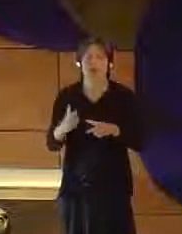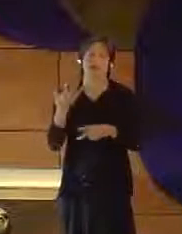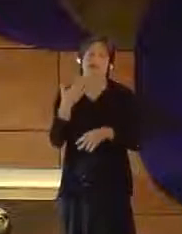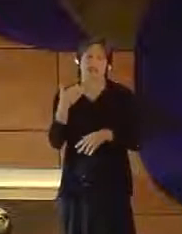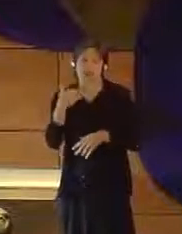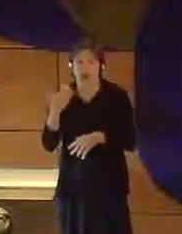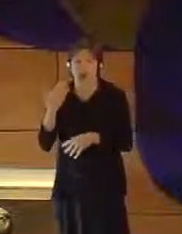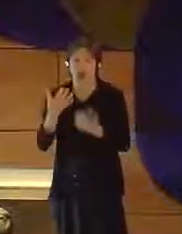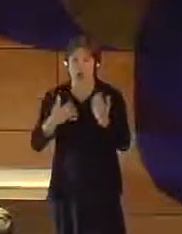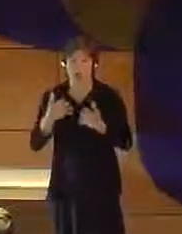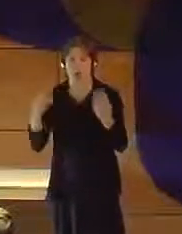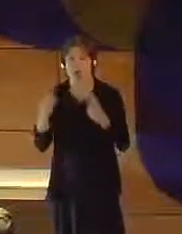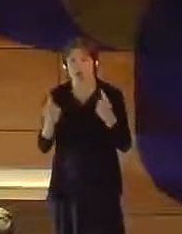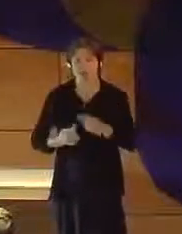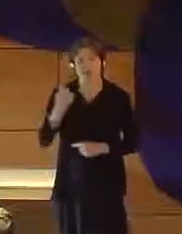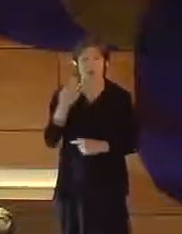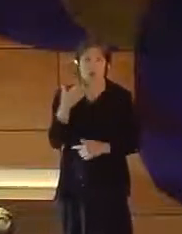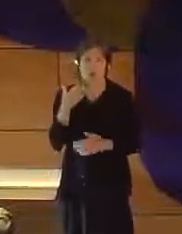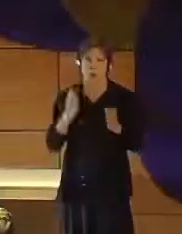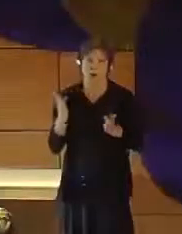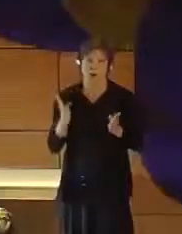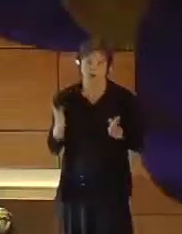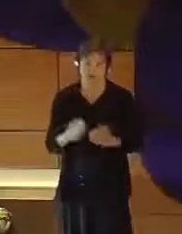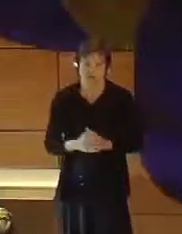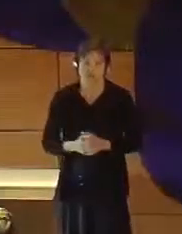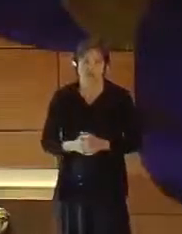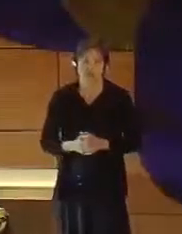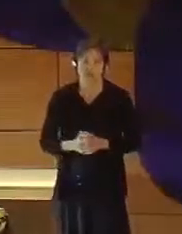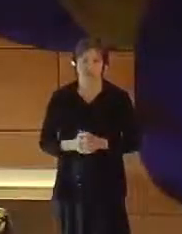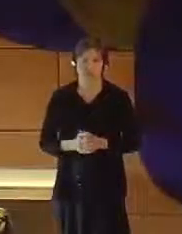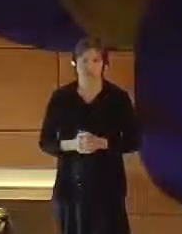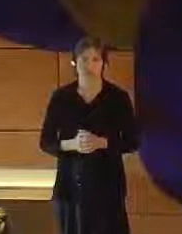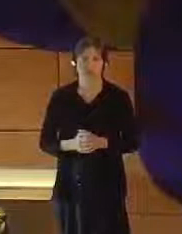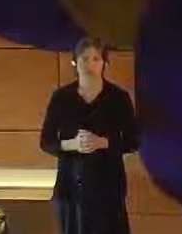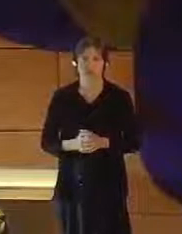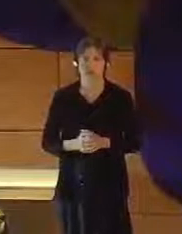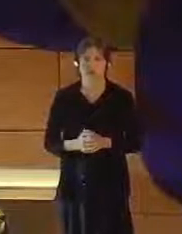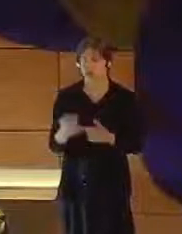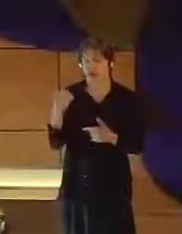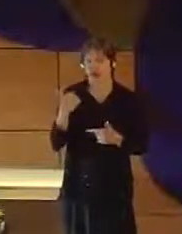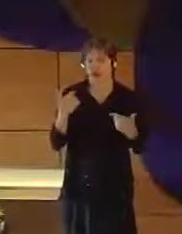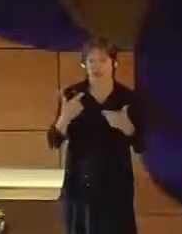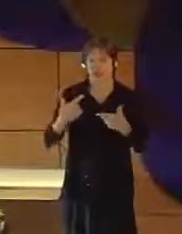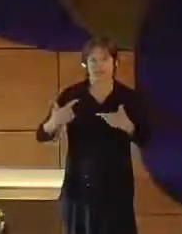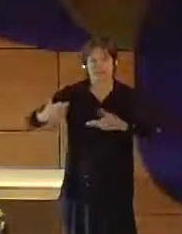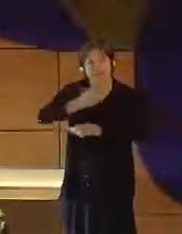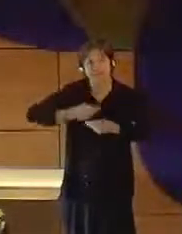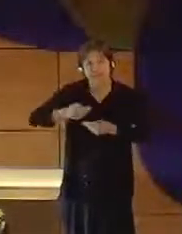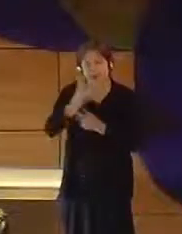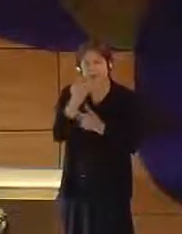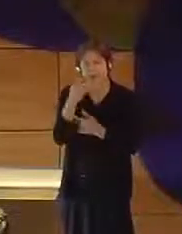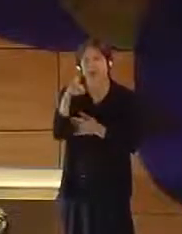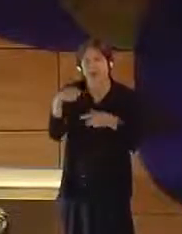you have a little mini, I haven't talked about childhood, we just talked about, but you have a little mini puberty when you're born.